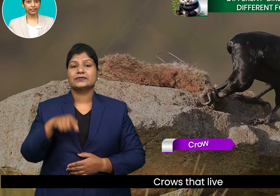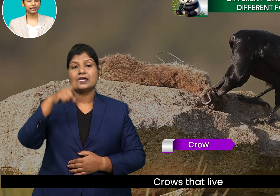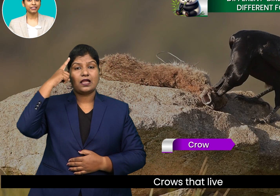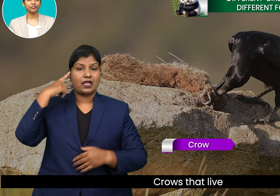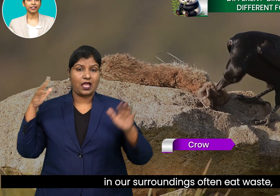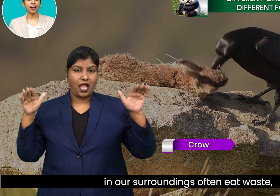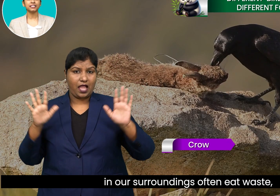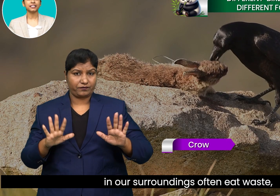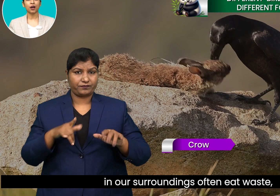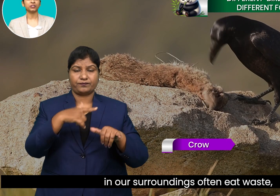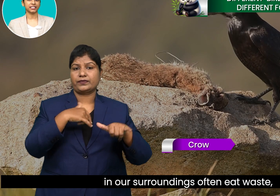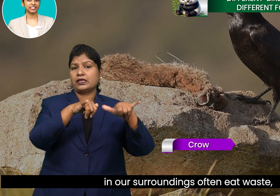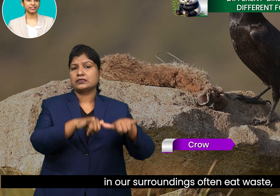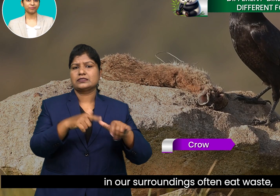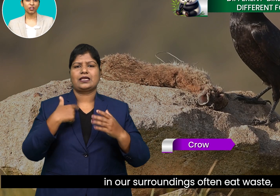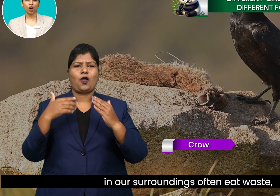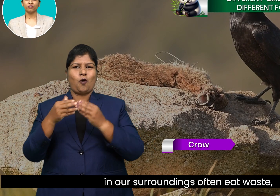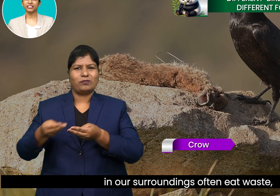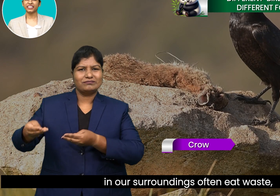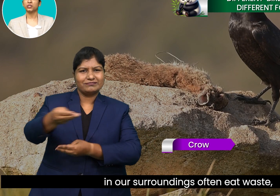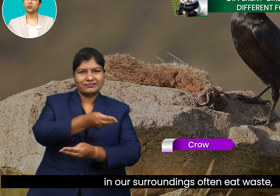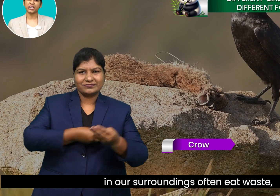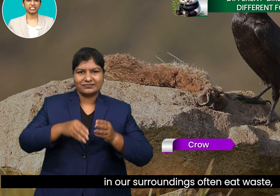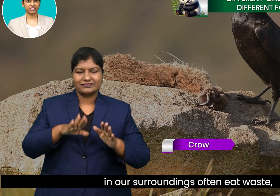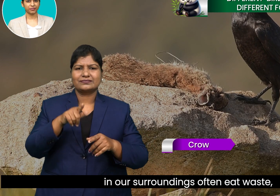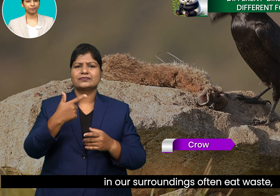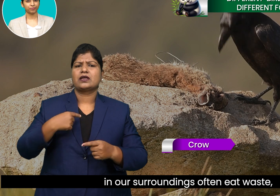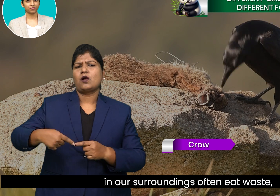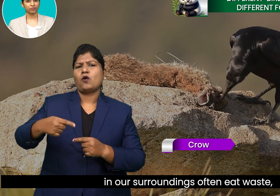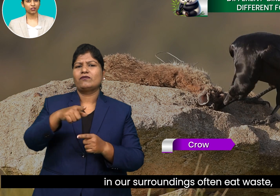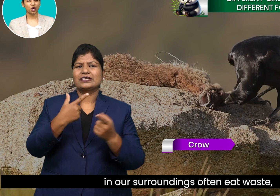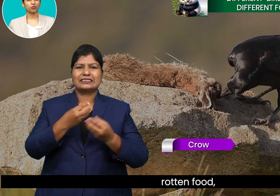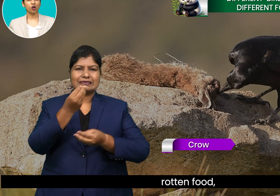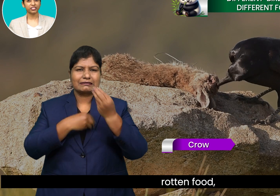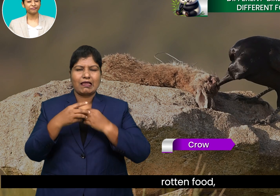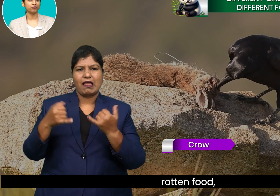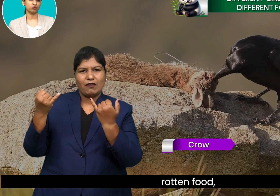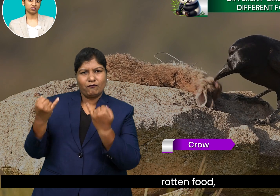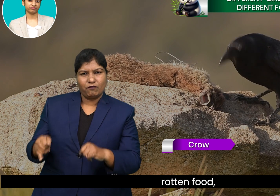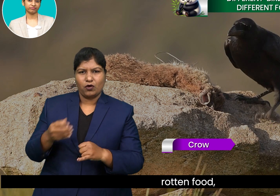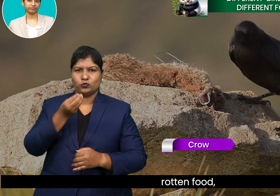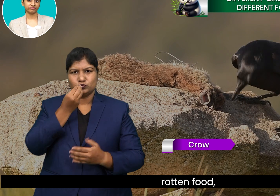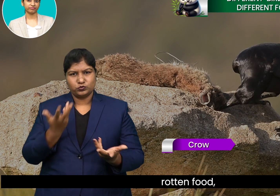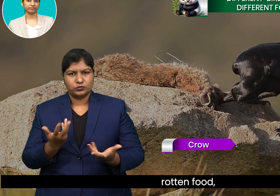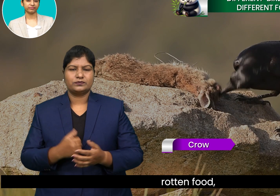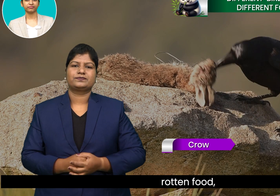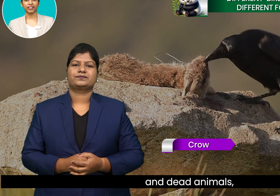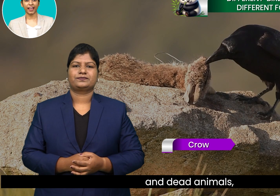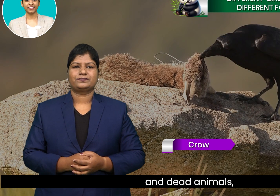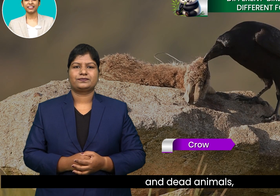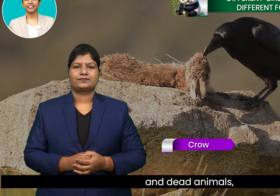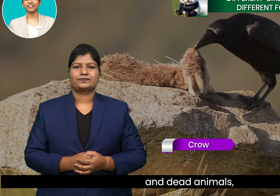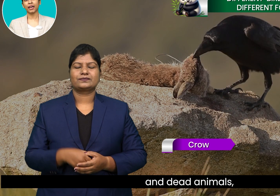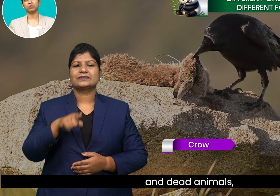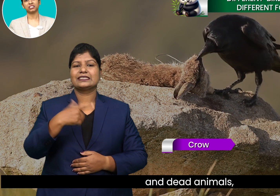Crows that live in our surroundings often eat waste, rotten food,